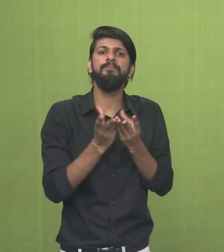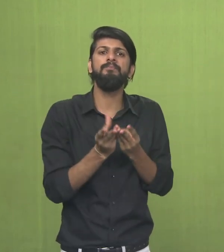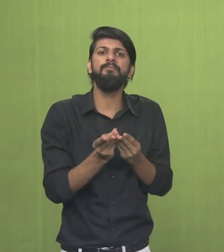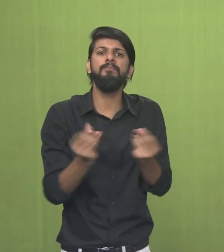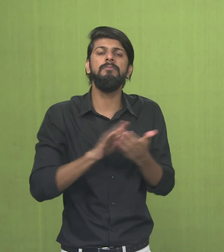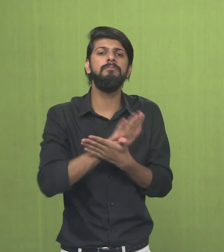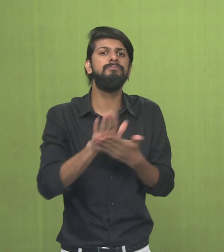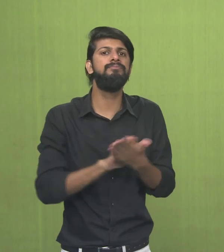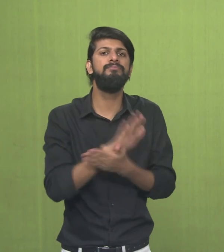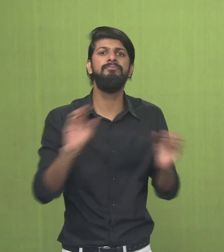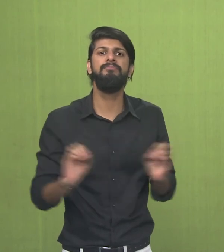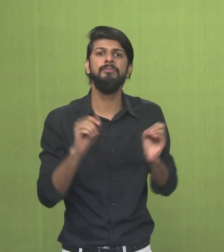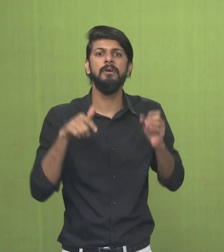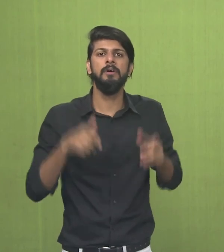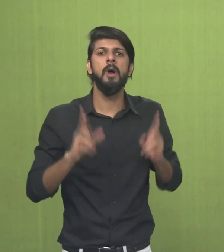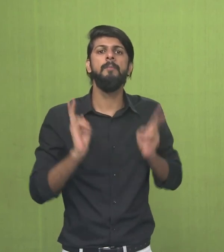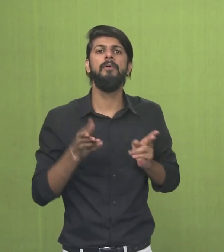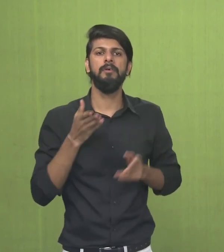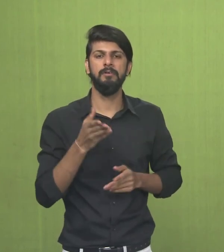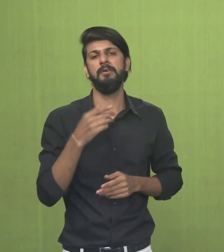they are no more. That is the meaning of oblivion or extinction.